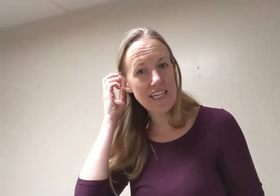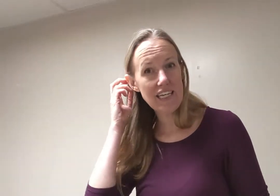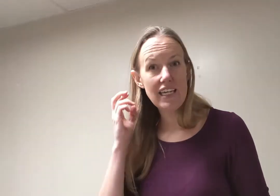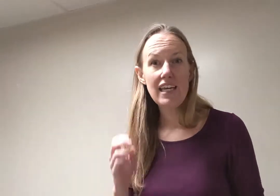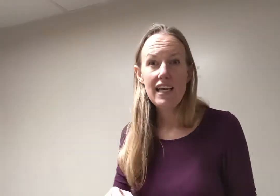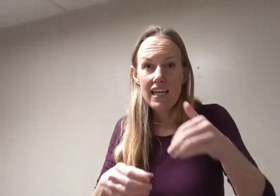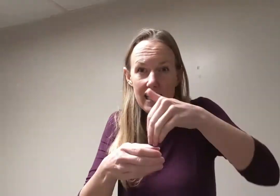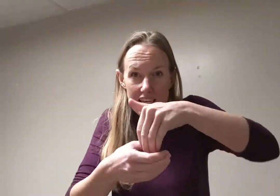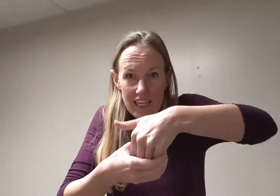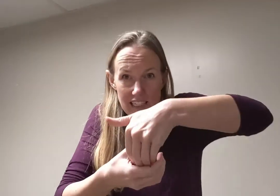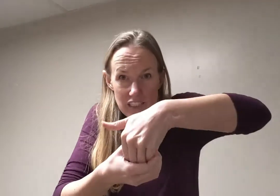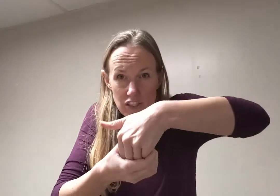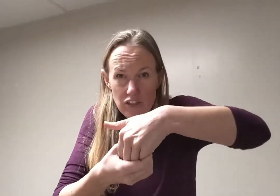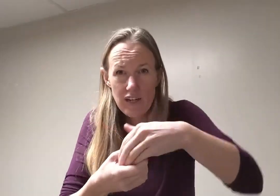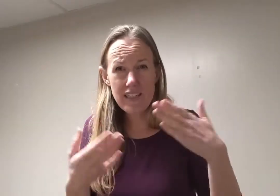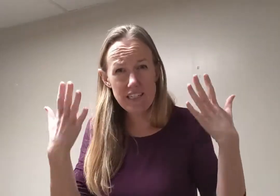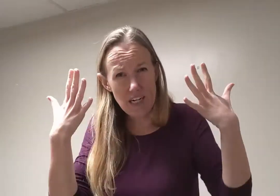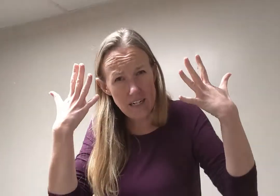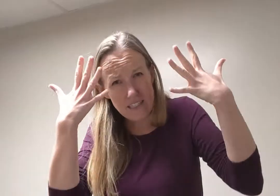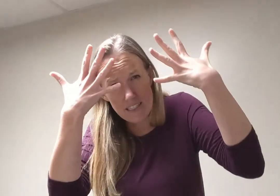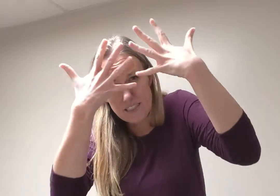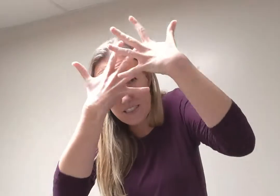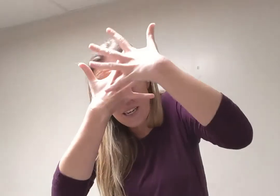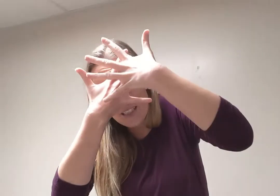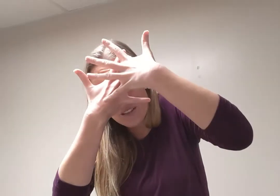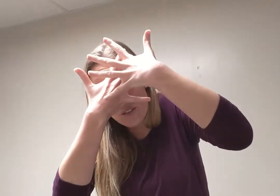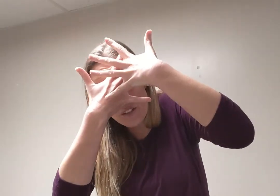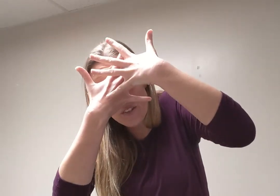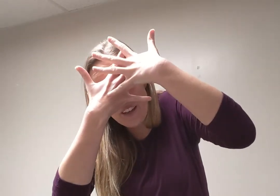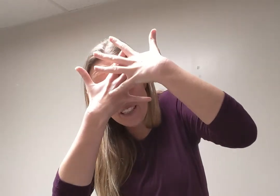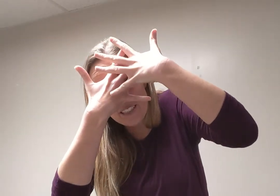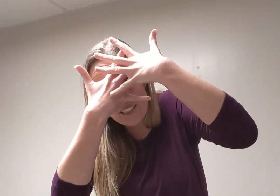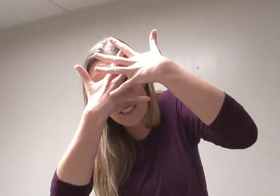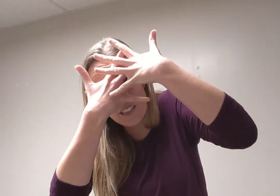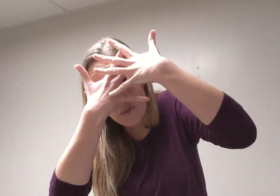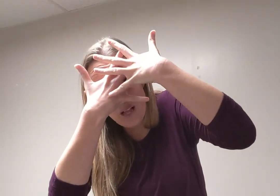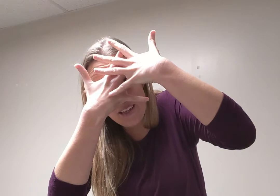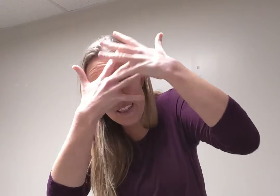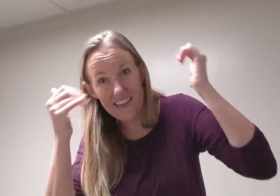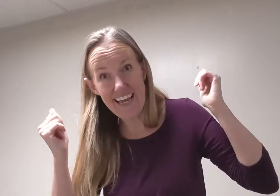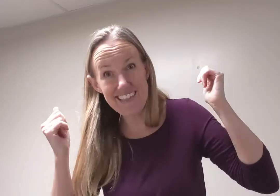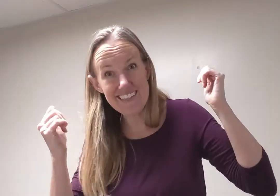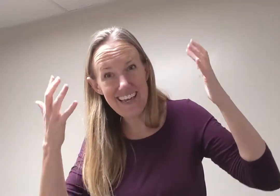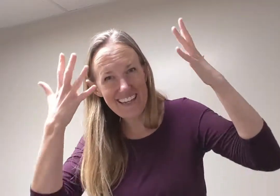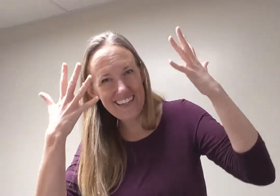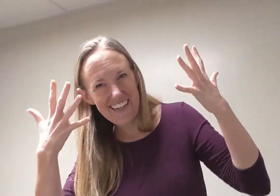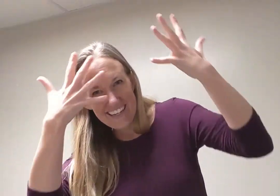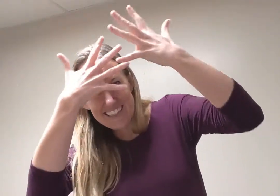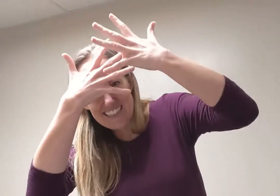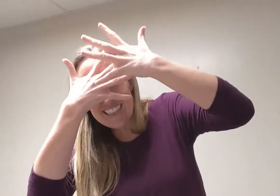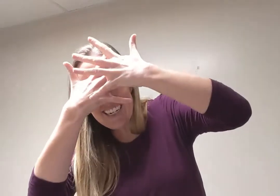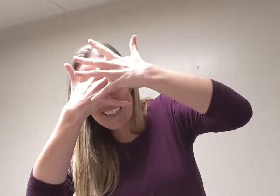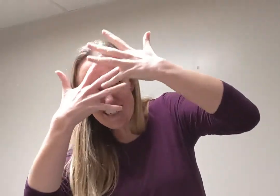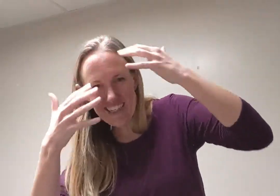Descending into, and then darkness, your hands over your face, like you're blocking the light, okay?